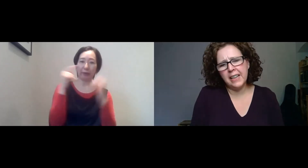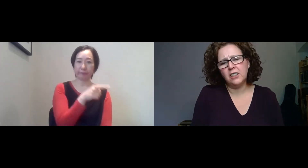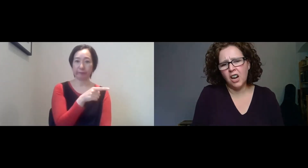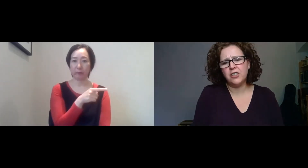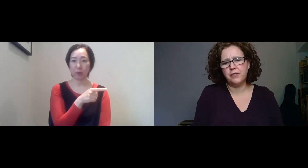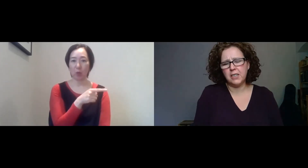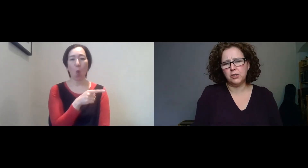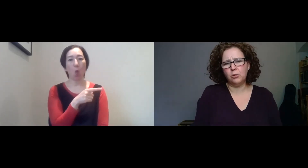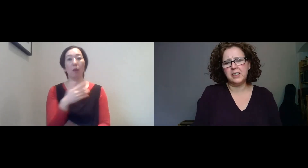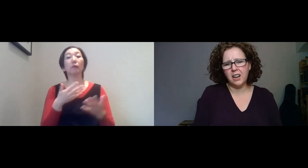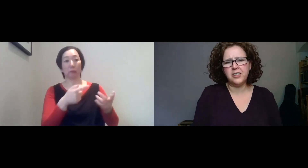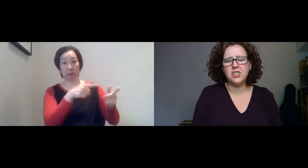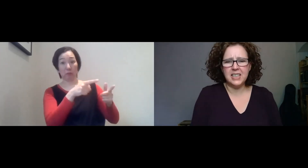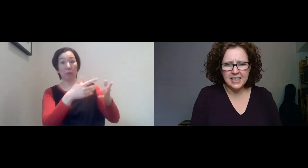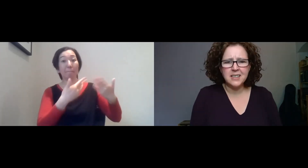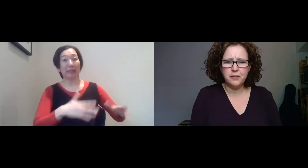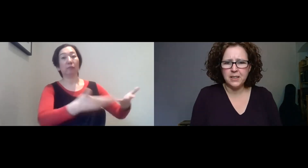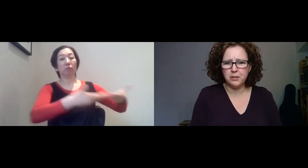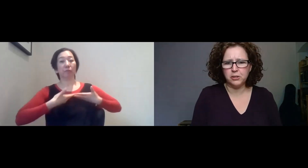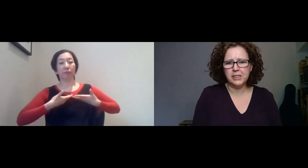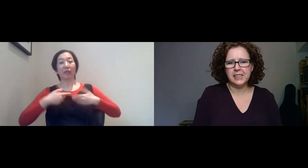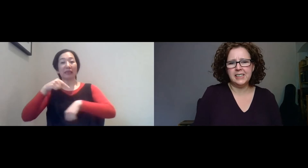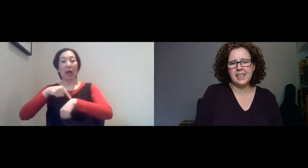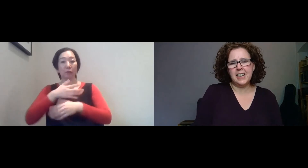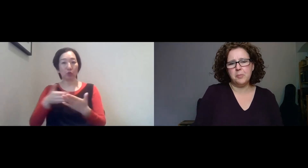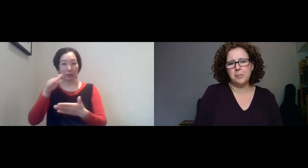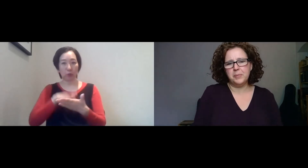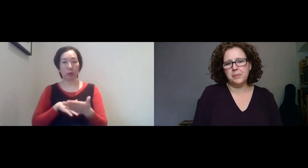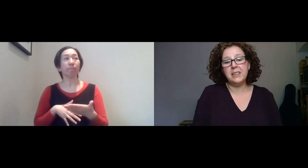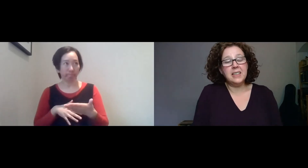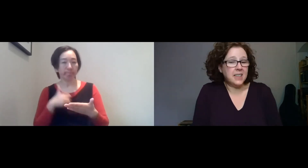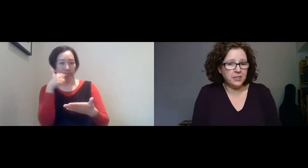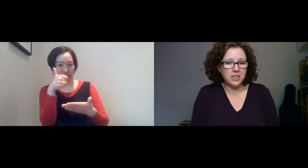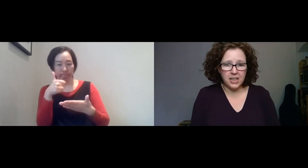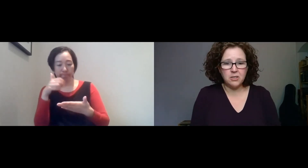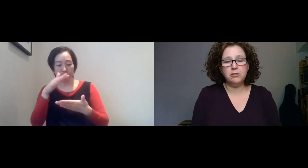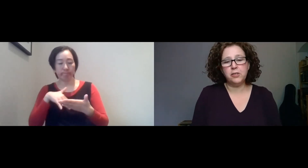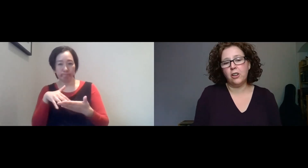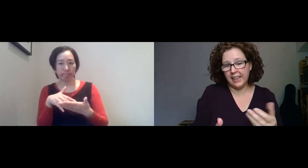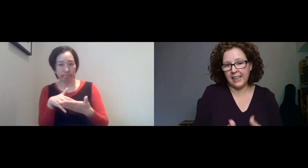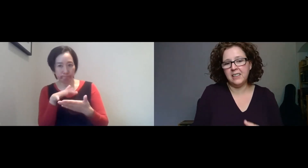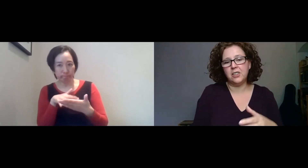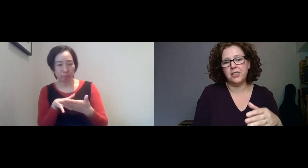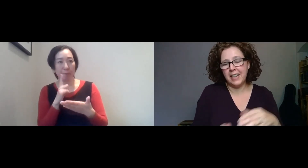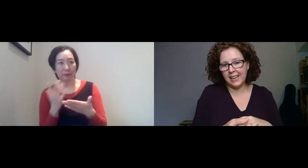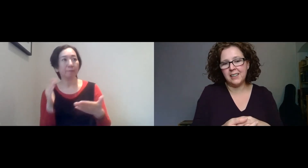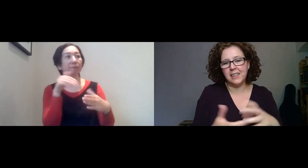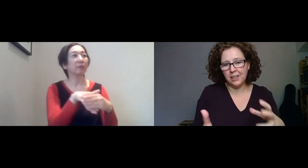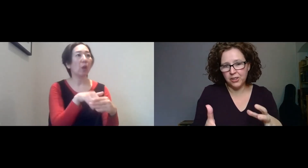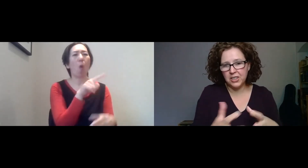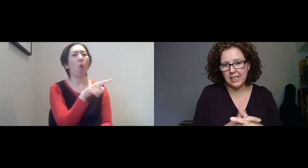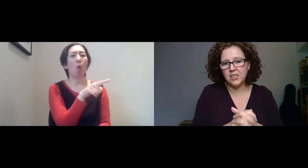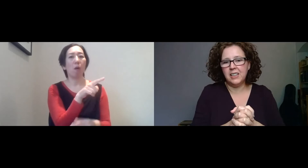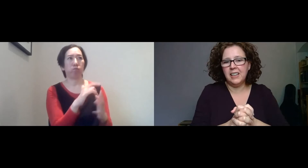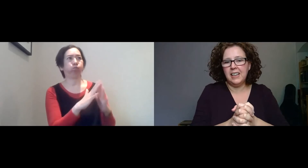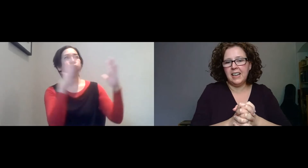very, very large festival called the Carthage Days Festival. And they gave us a schedule for our get-in and our tech and getting